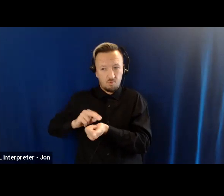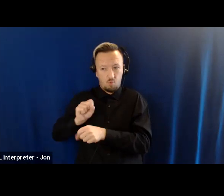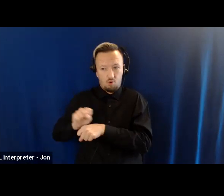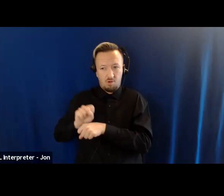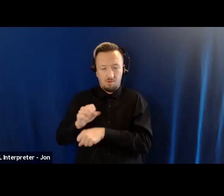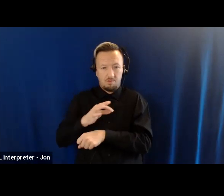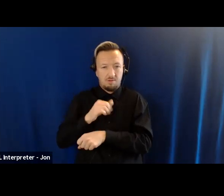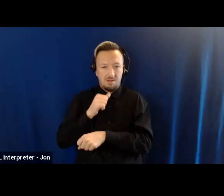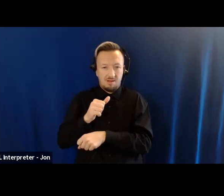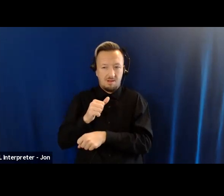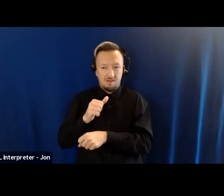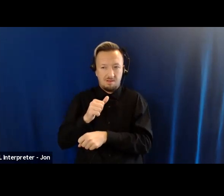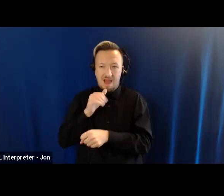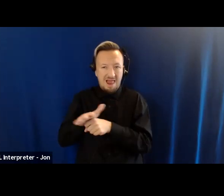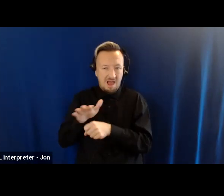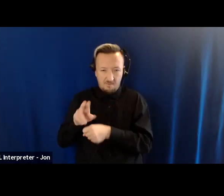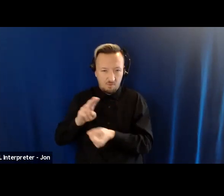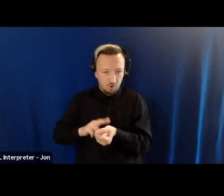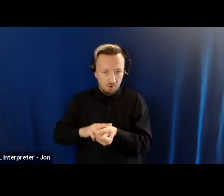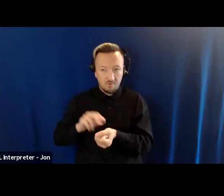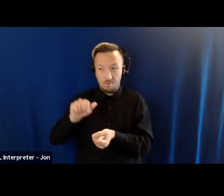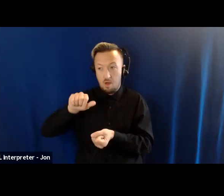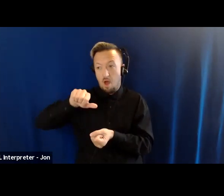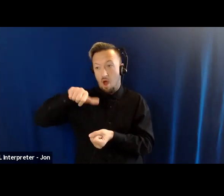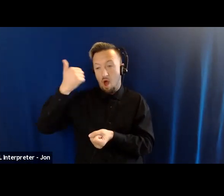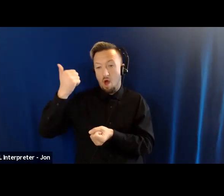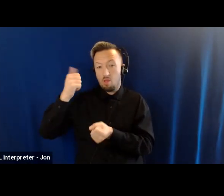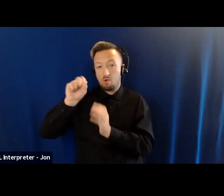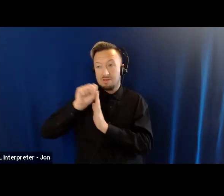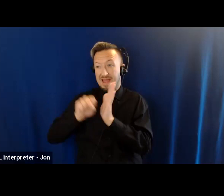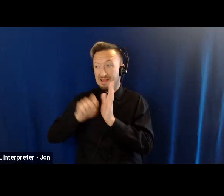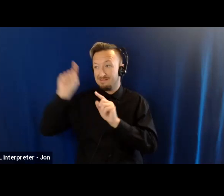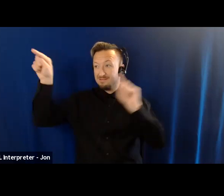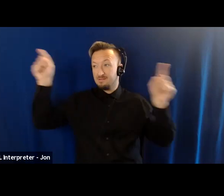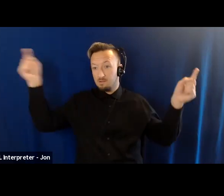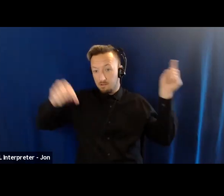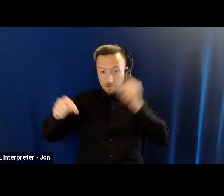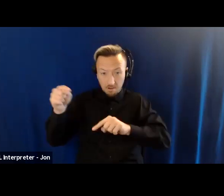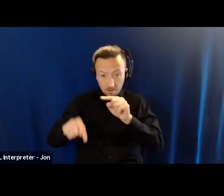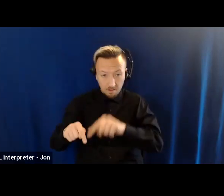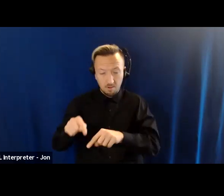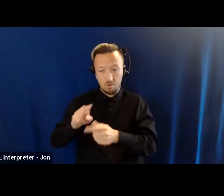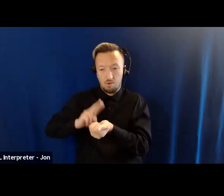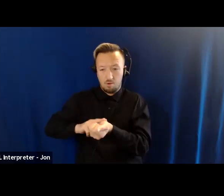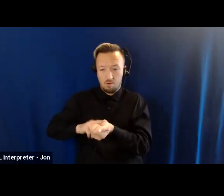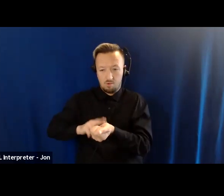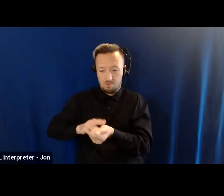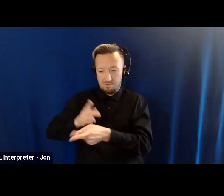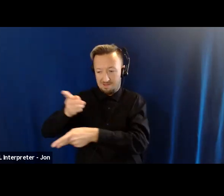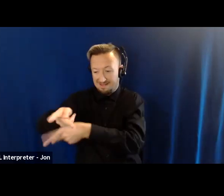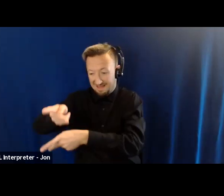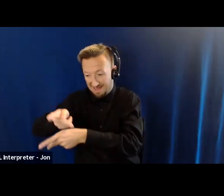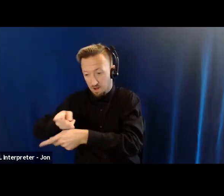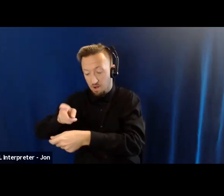coming from other parts of the United States sometimes, and you have nurses who are caring for COVID positive patients and